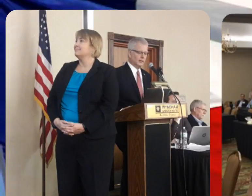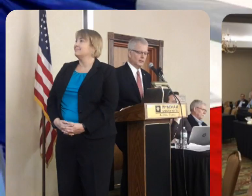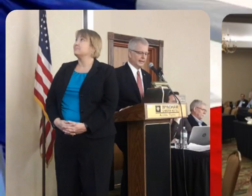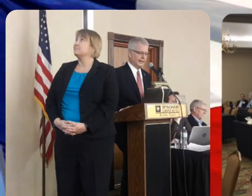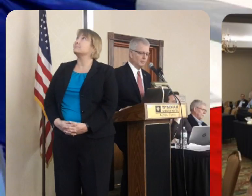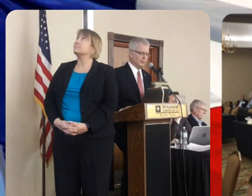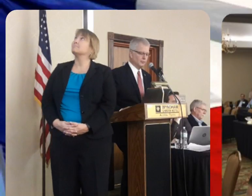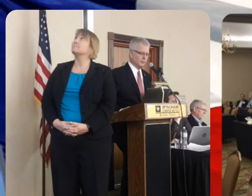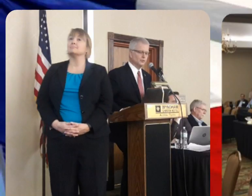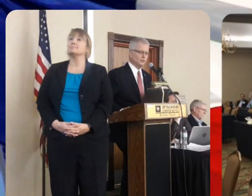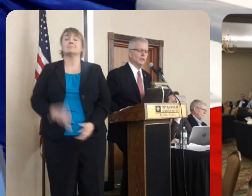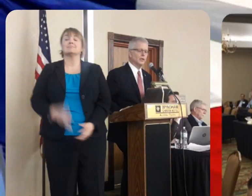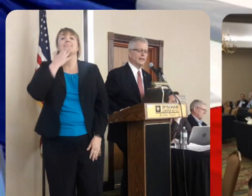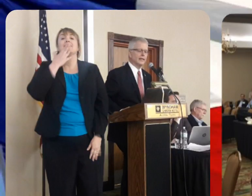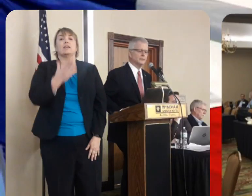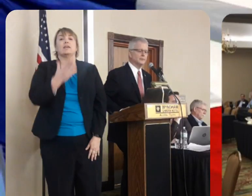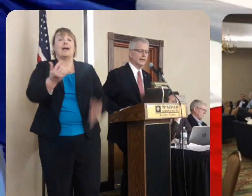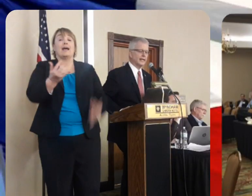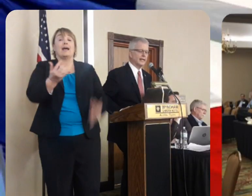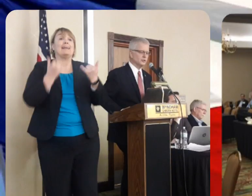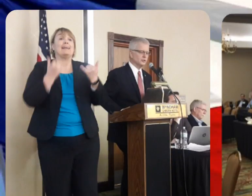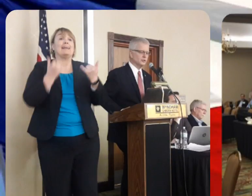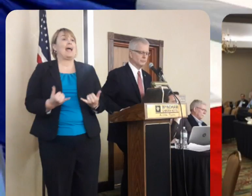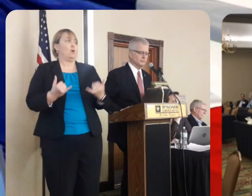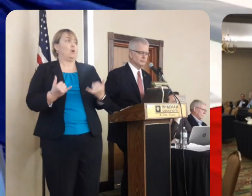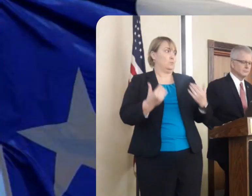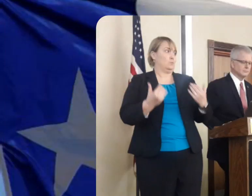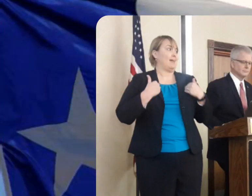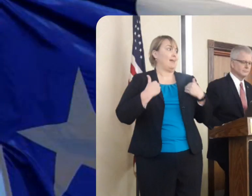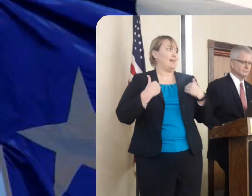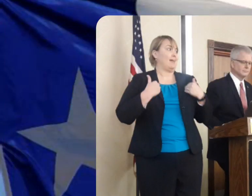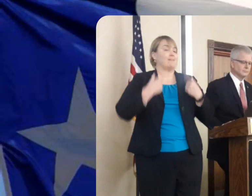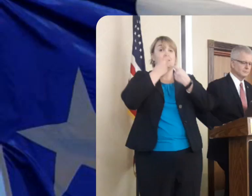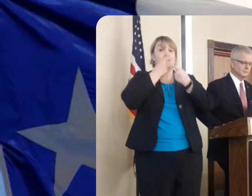Now we move to announcements and adjournment.